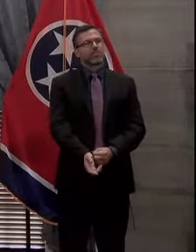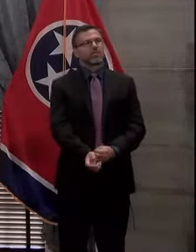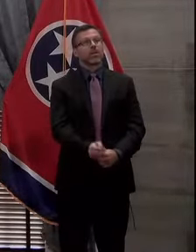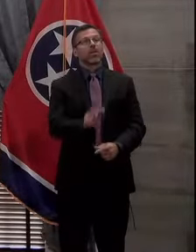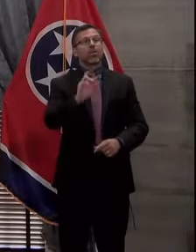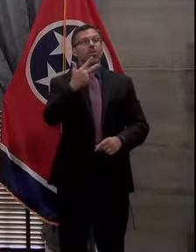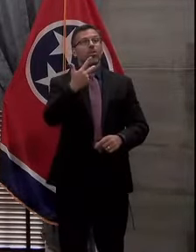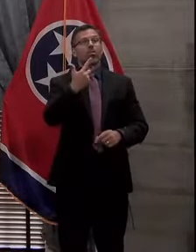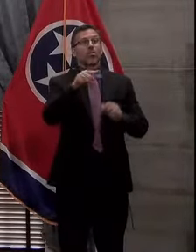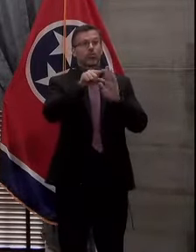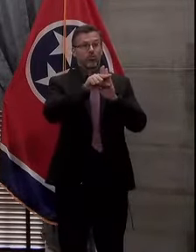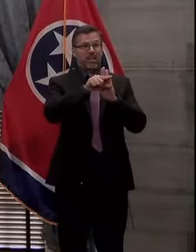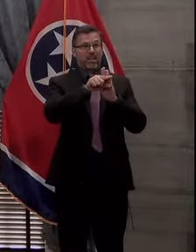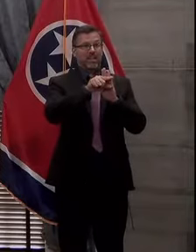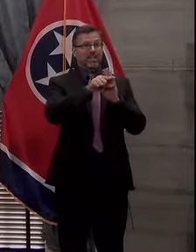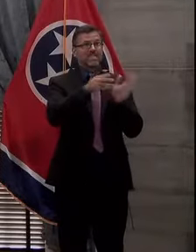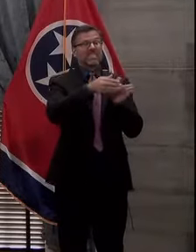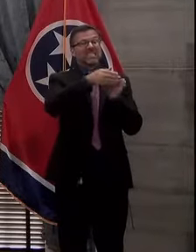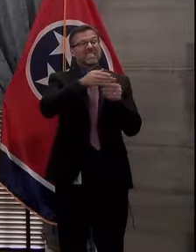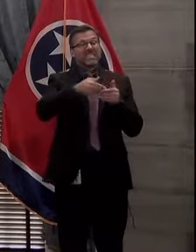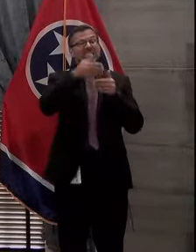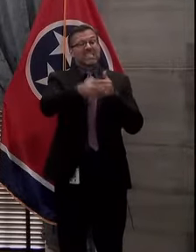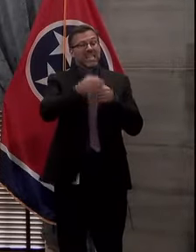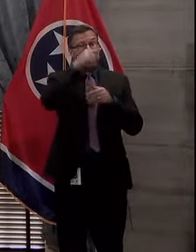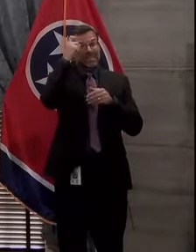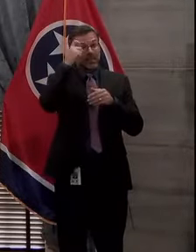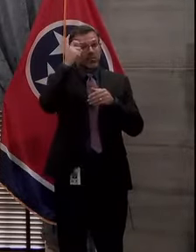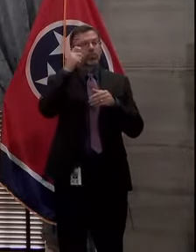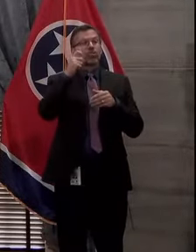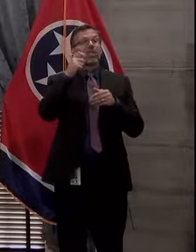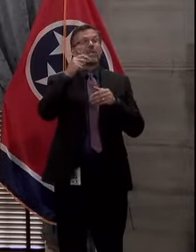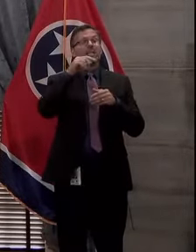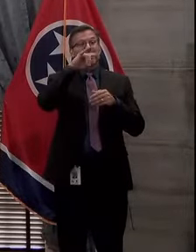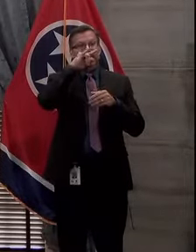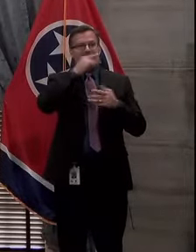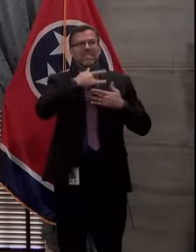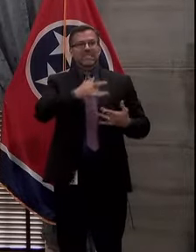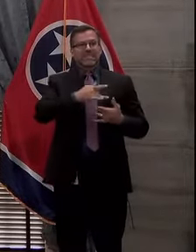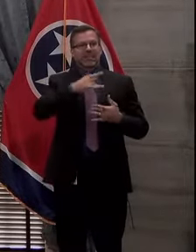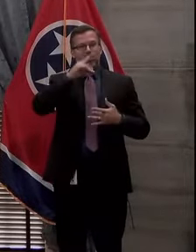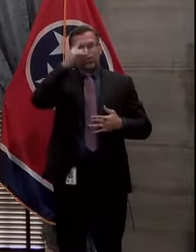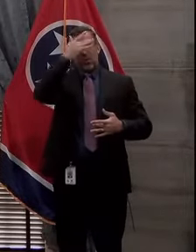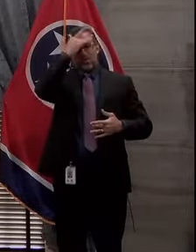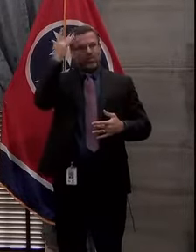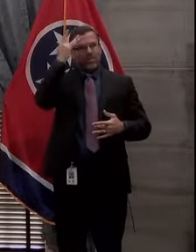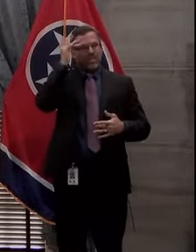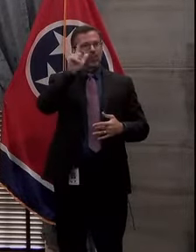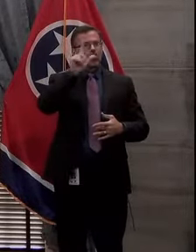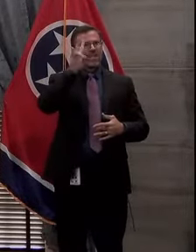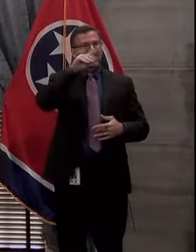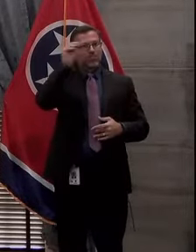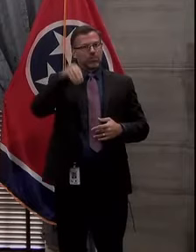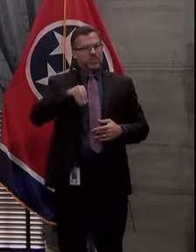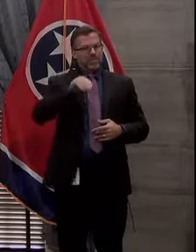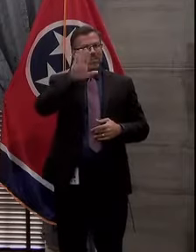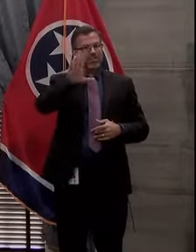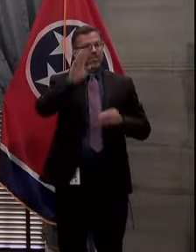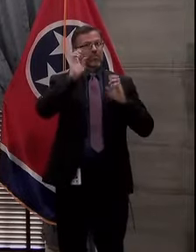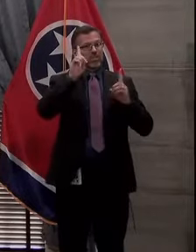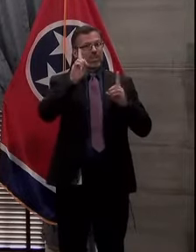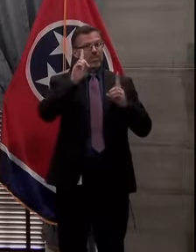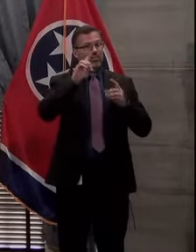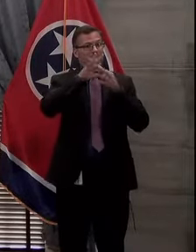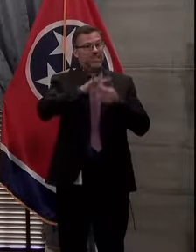grade, kids lose on average 27% of their attainment that they received the year before in